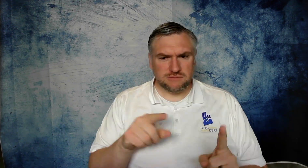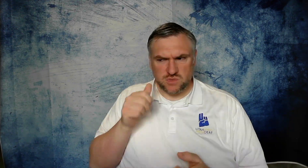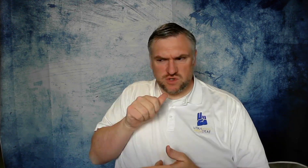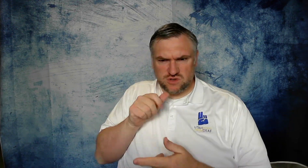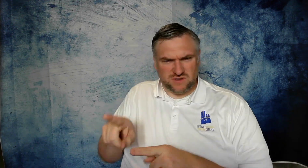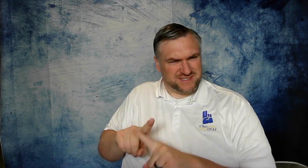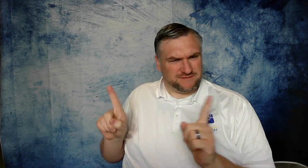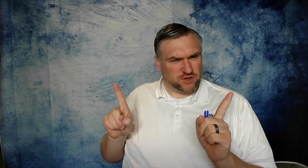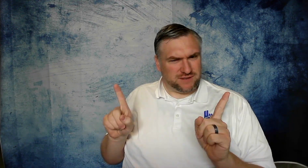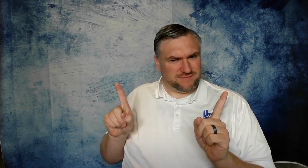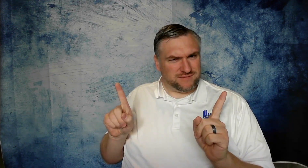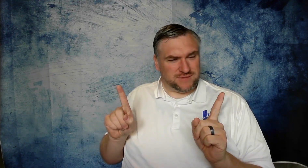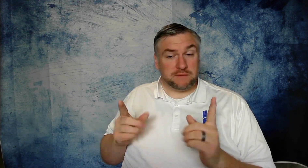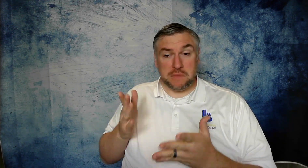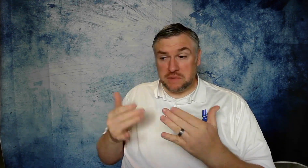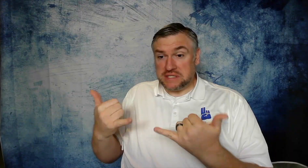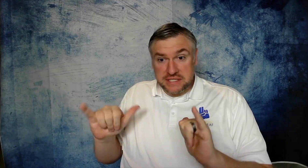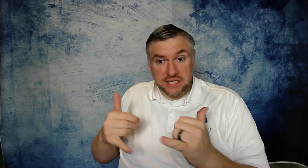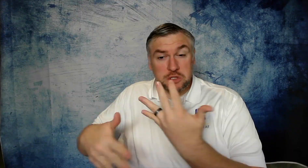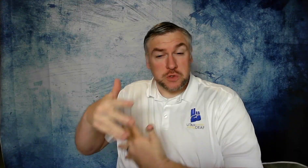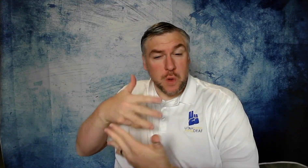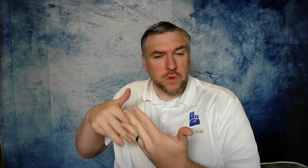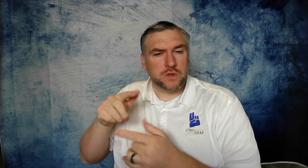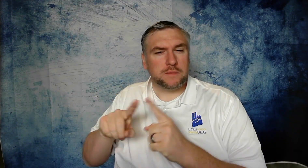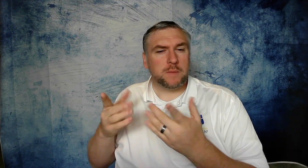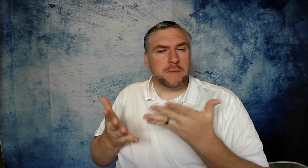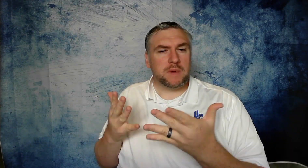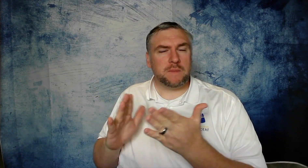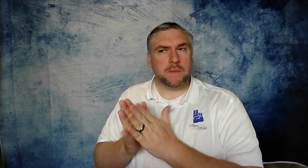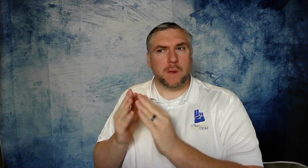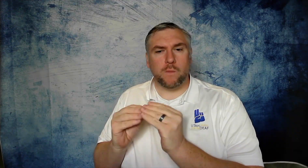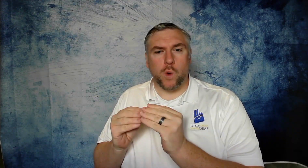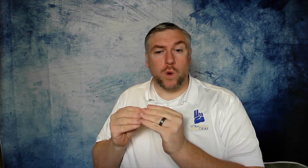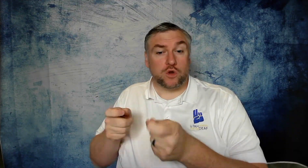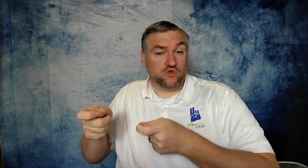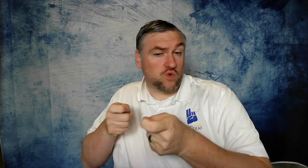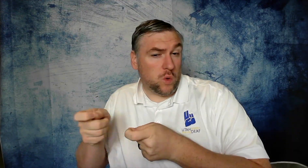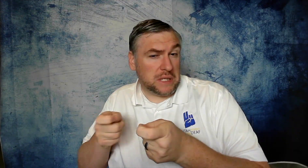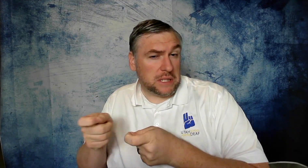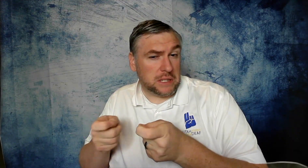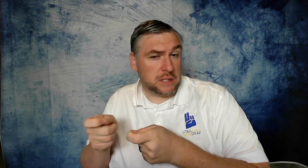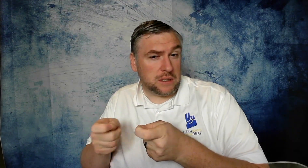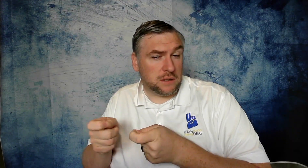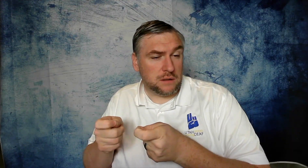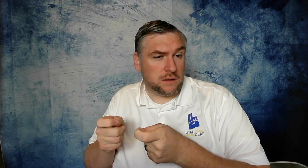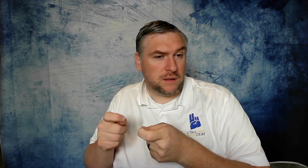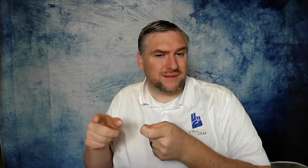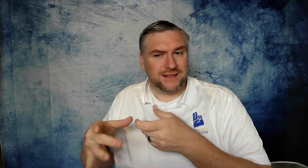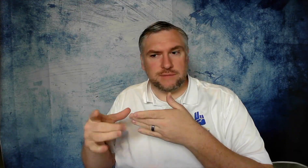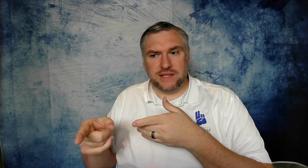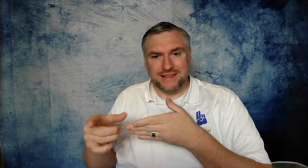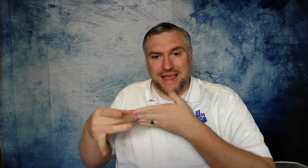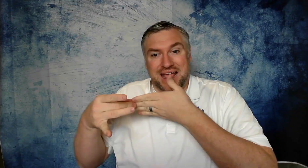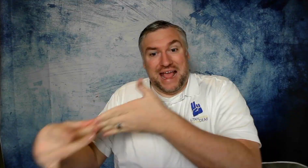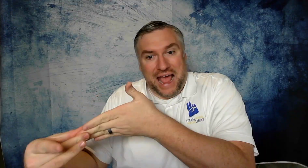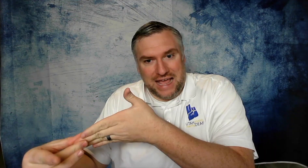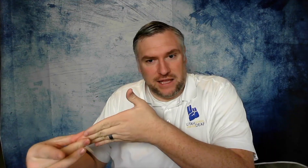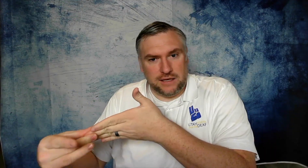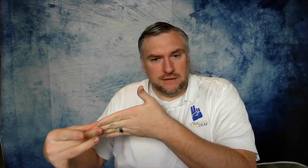boys, but girls might be different. They might still be social, but it might become more of a control of